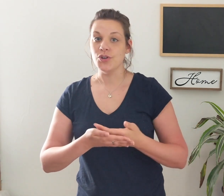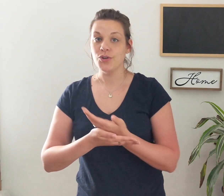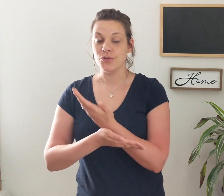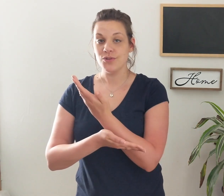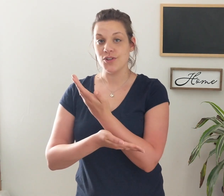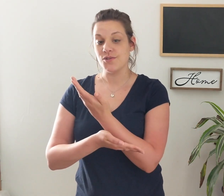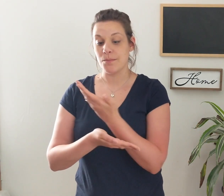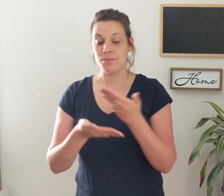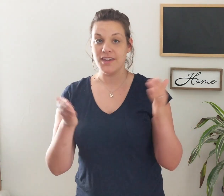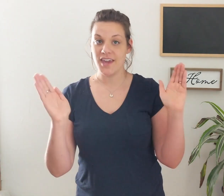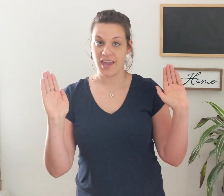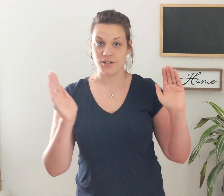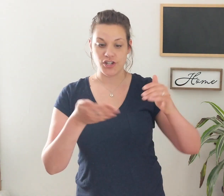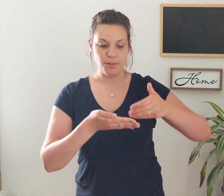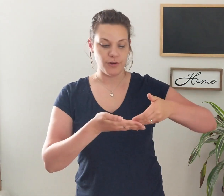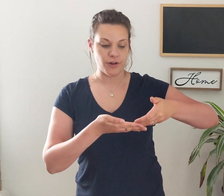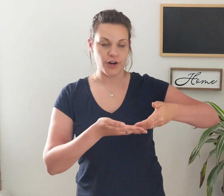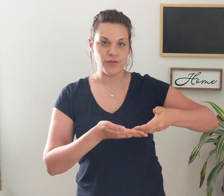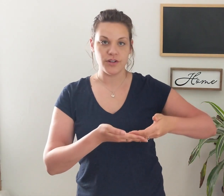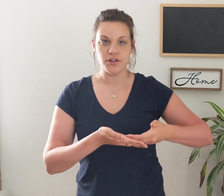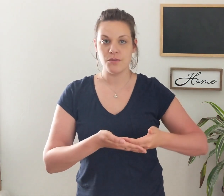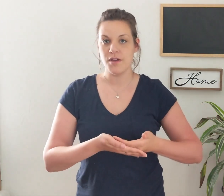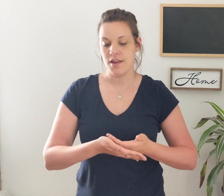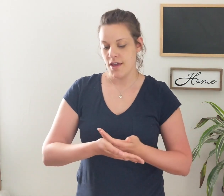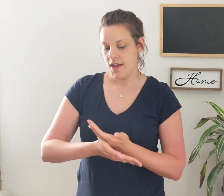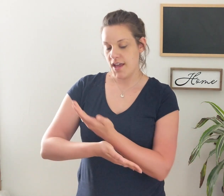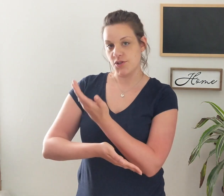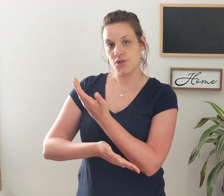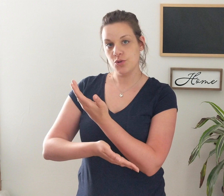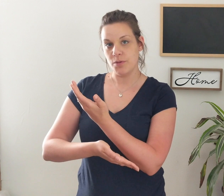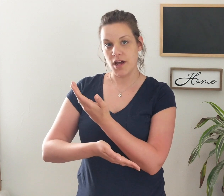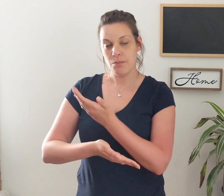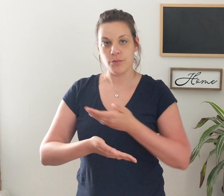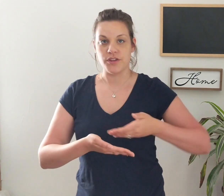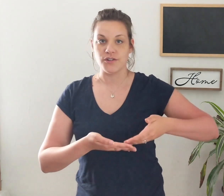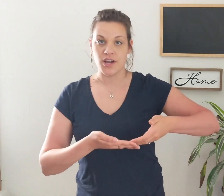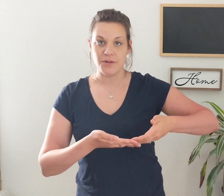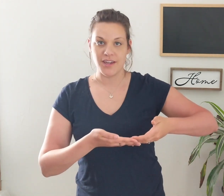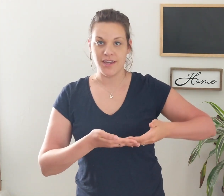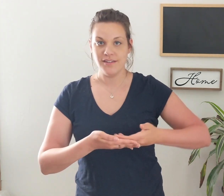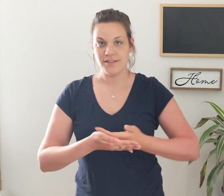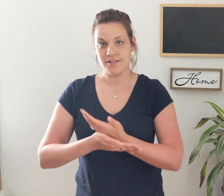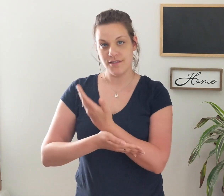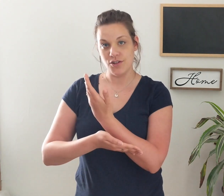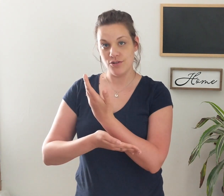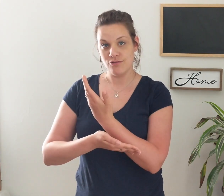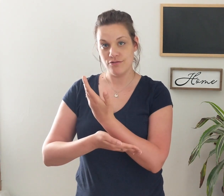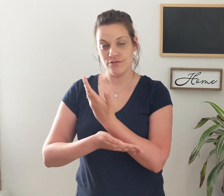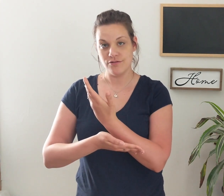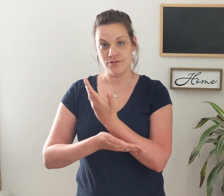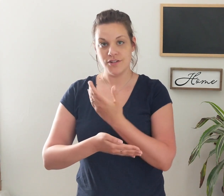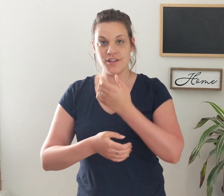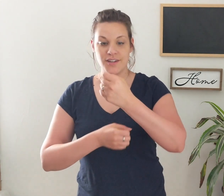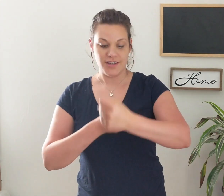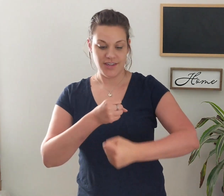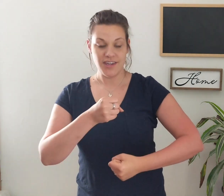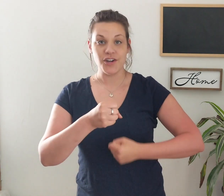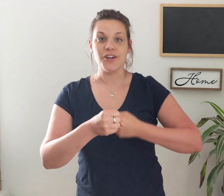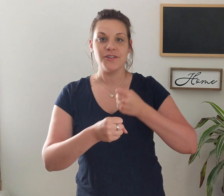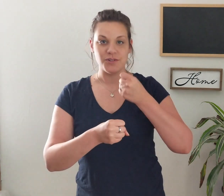New, use a B-hand shape. You'll curve it a little bit and scoop it up with your dominant hand. New. Year, which